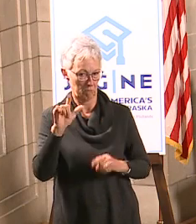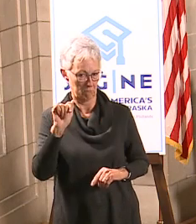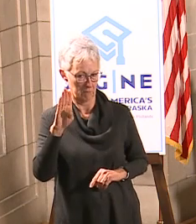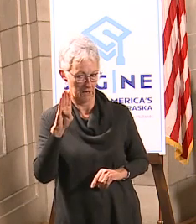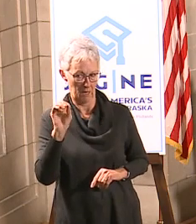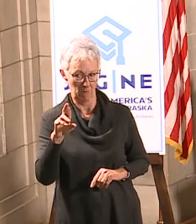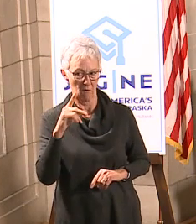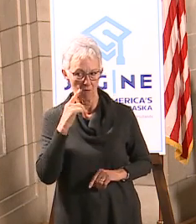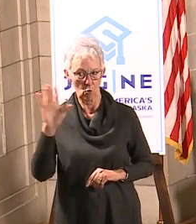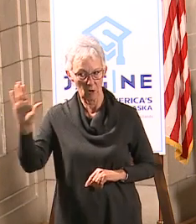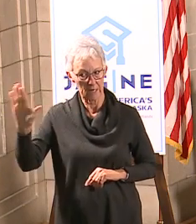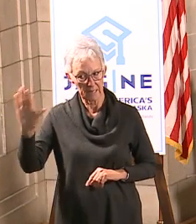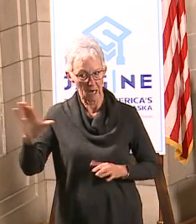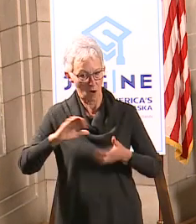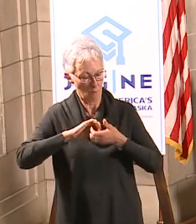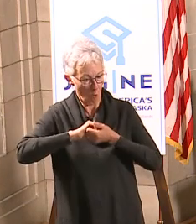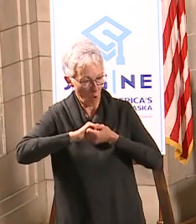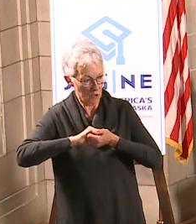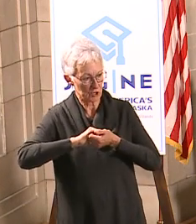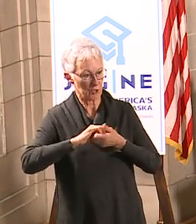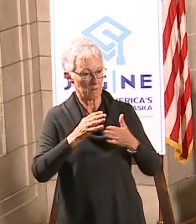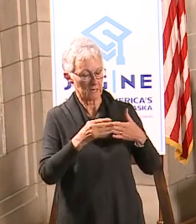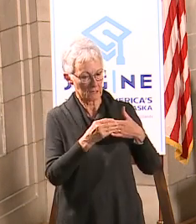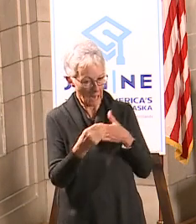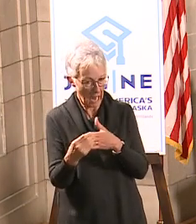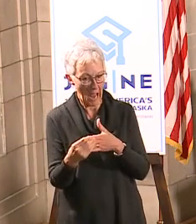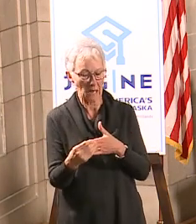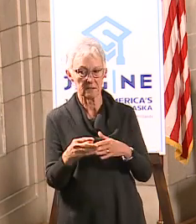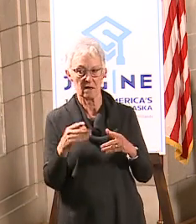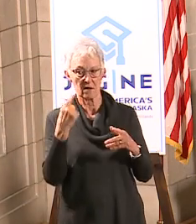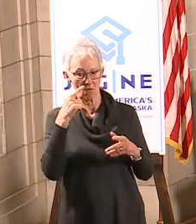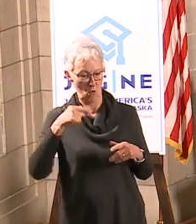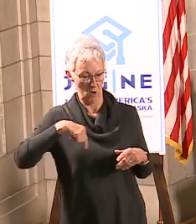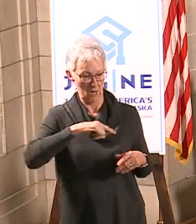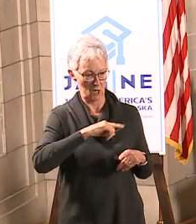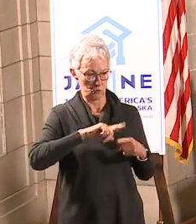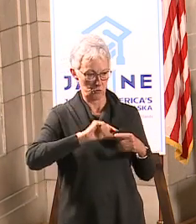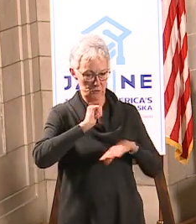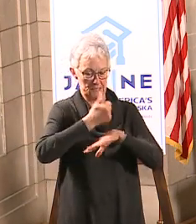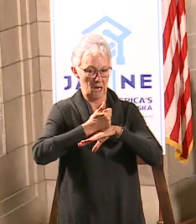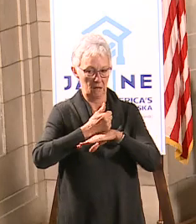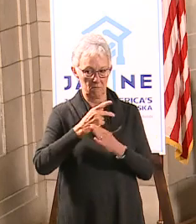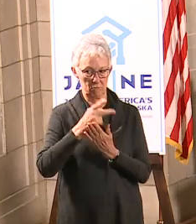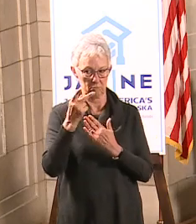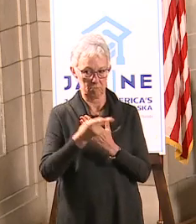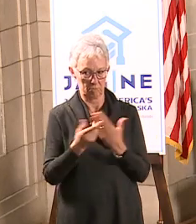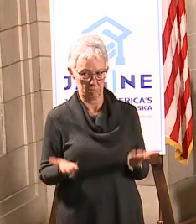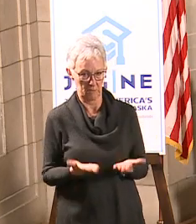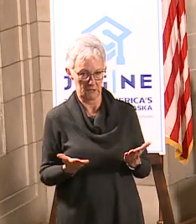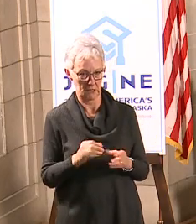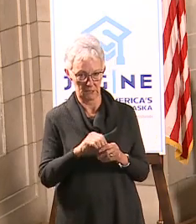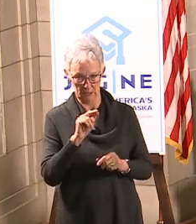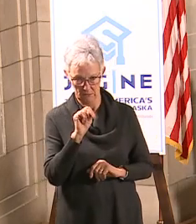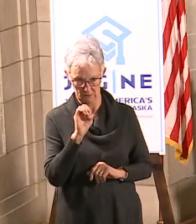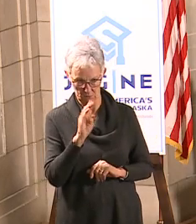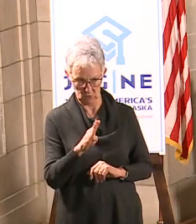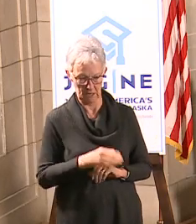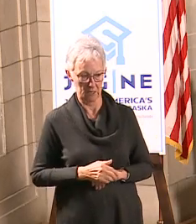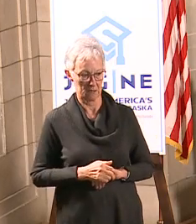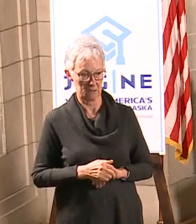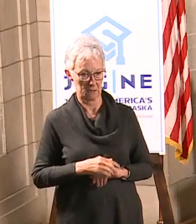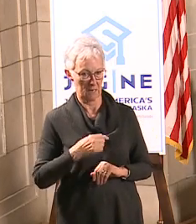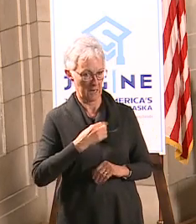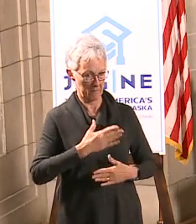strong partnership and guidance in successfully transitioning and implementing the JAG program here in Nebraska. I'm very pleased to have